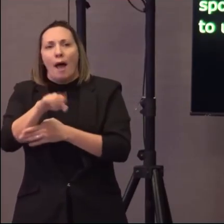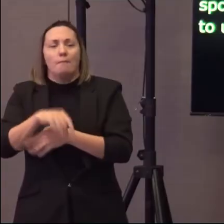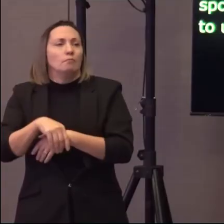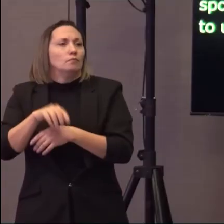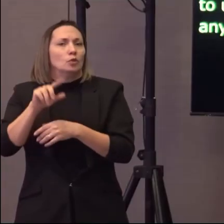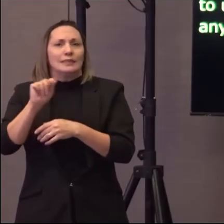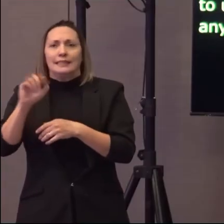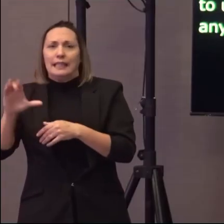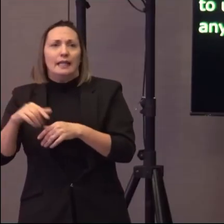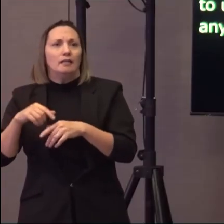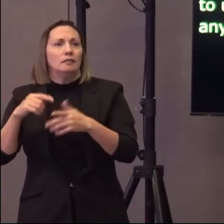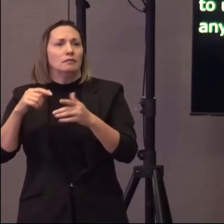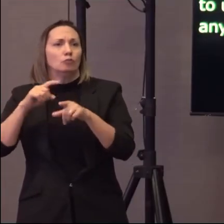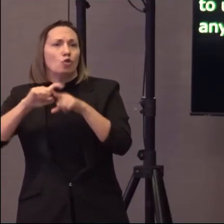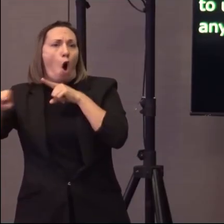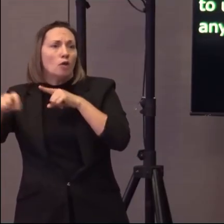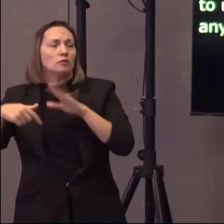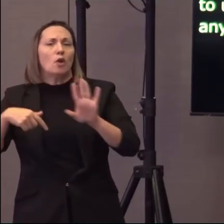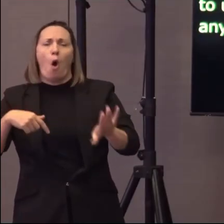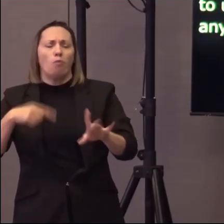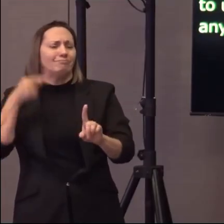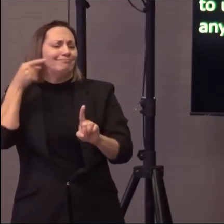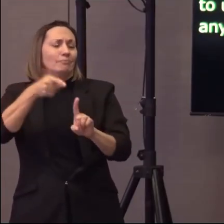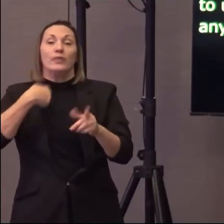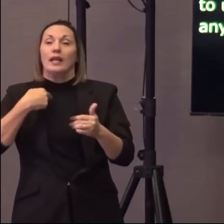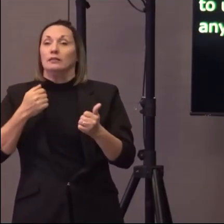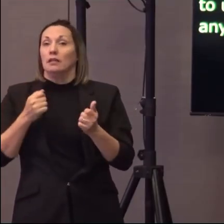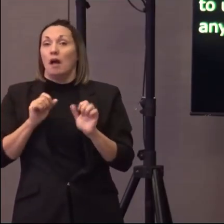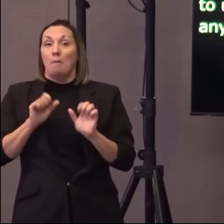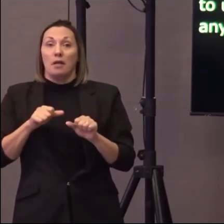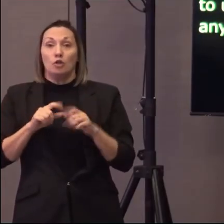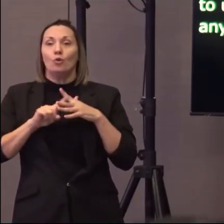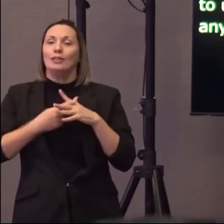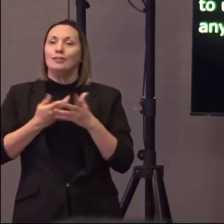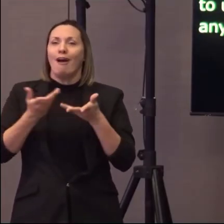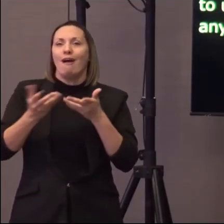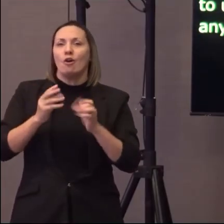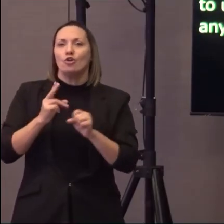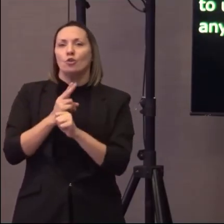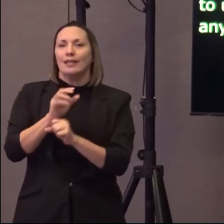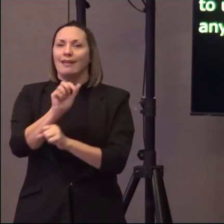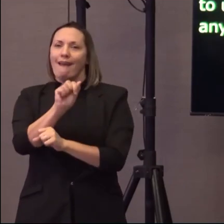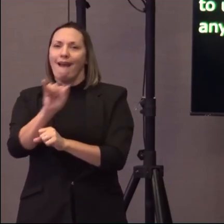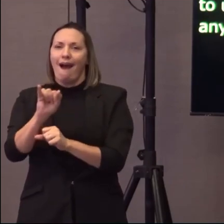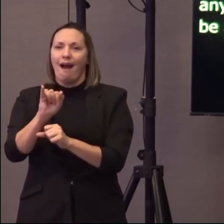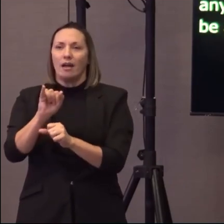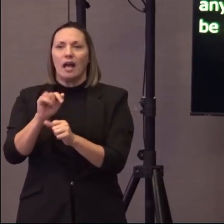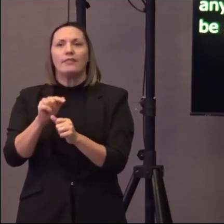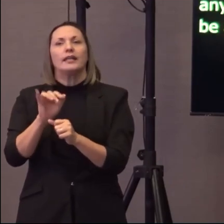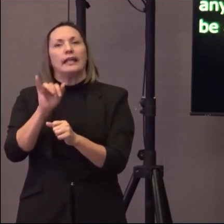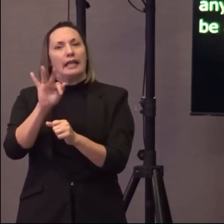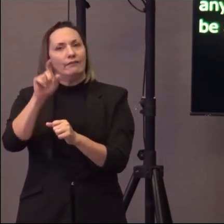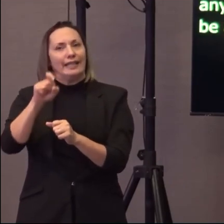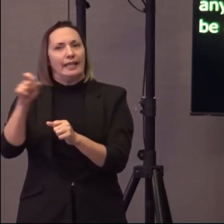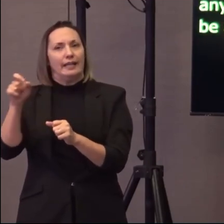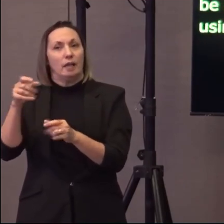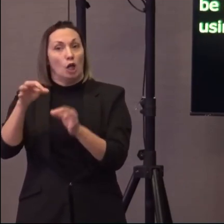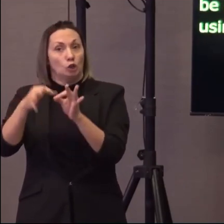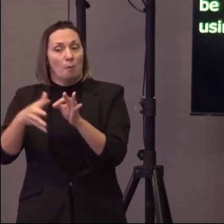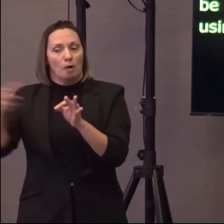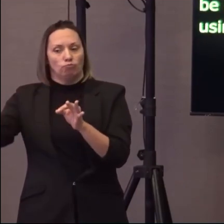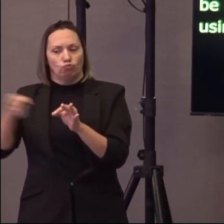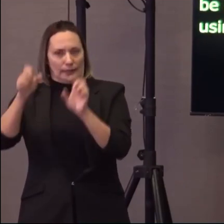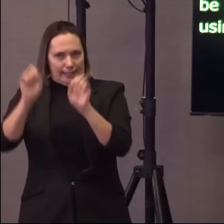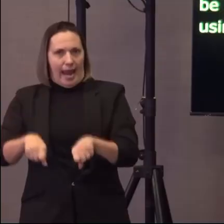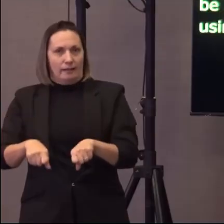calls. So it, again, just gives you the ability to be able to start a conversation using the AI and then add an interpreter. And again,